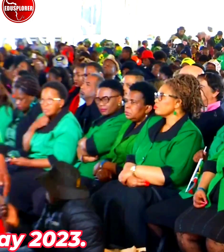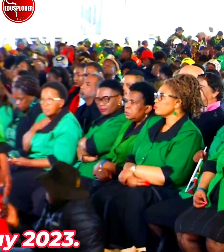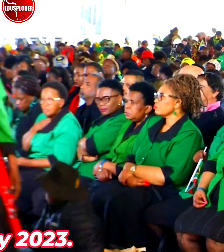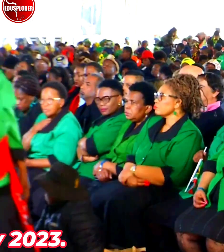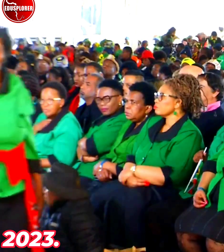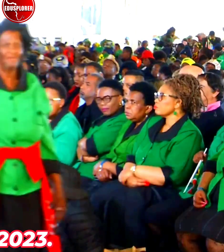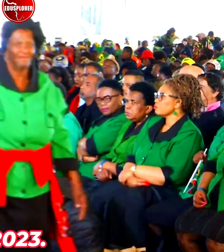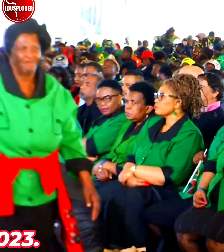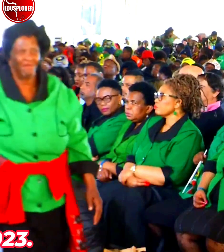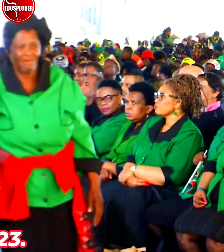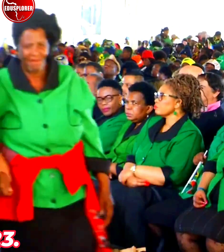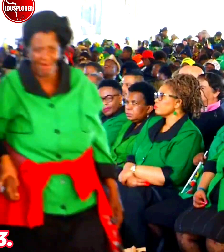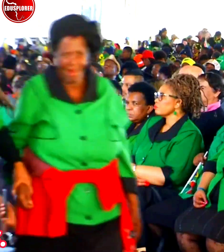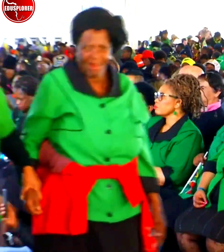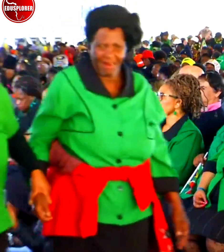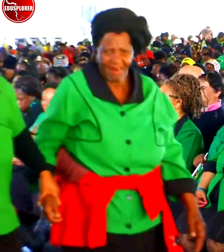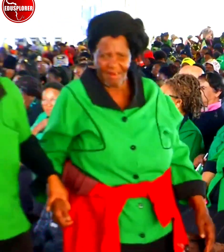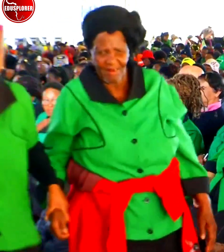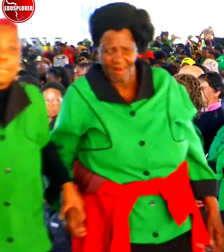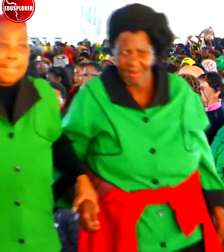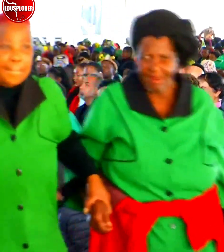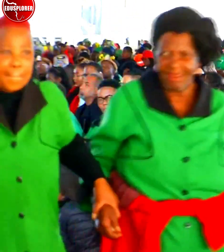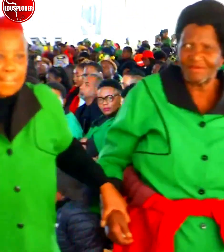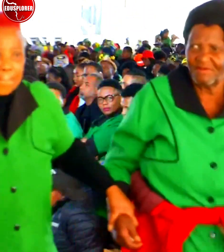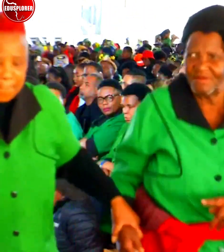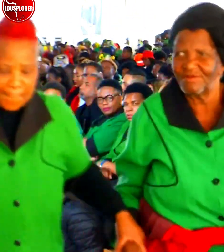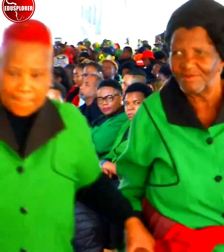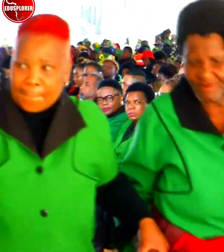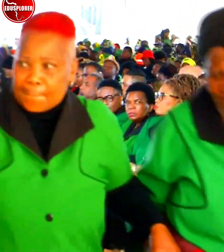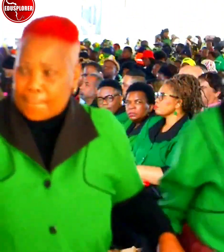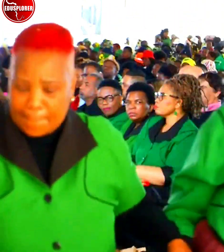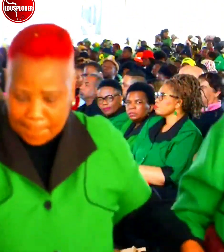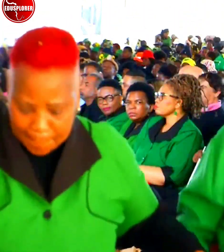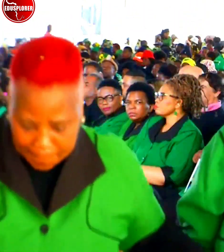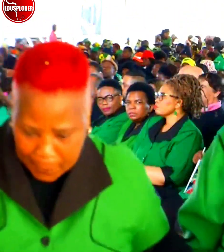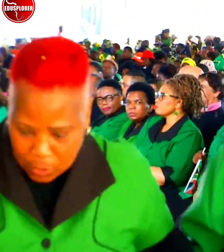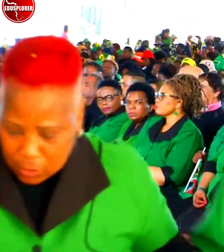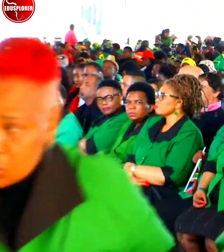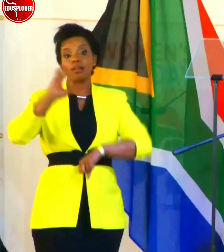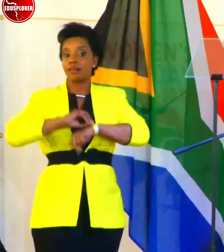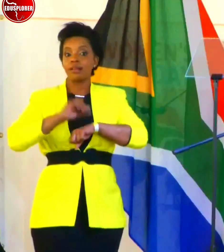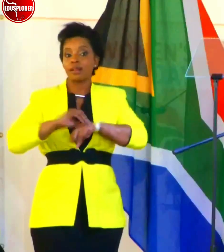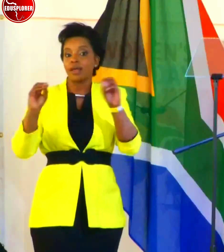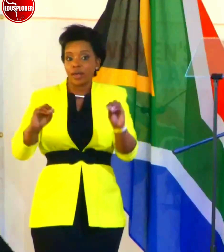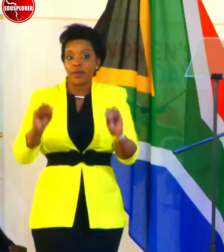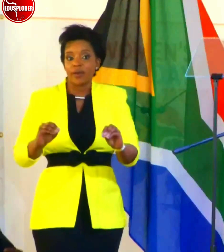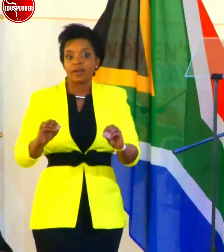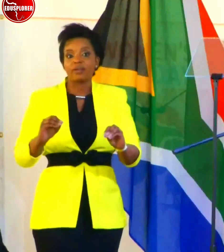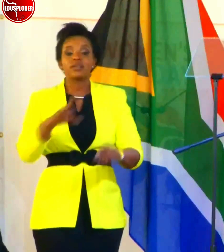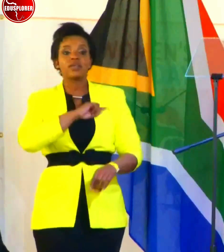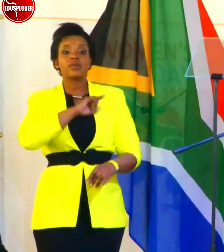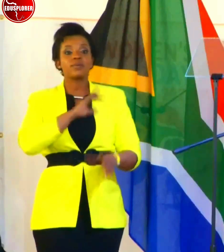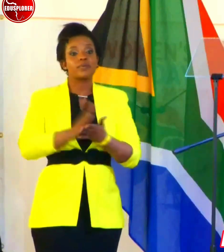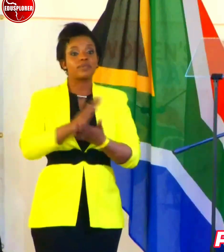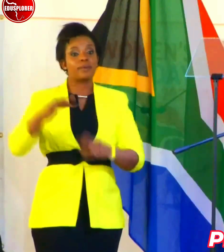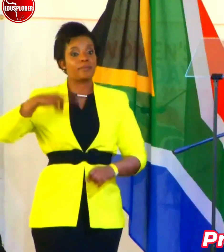are offered by our institutions of higher learning. We still, however, have a problem with girls dropping out